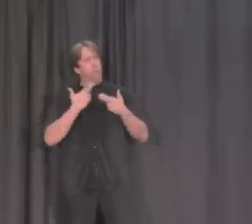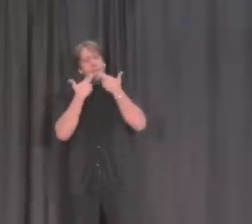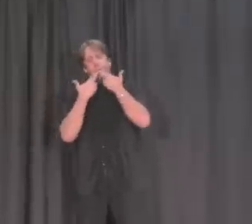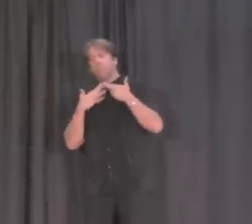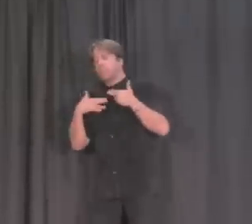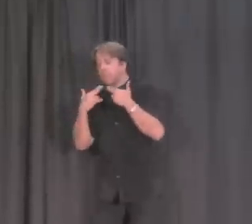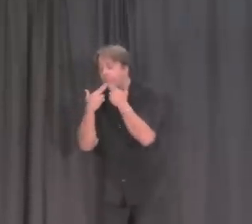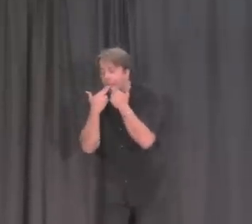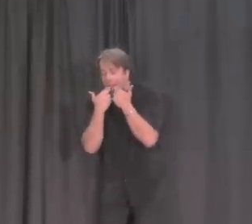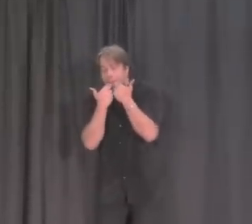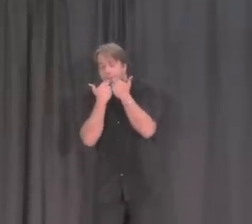practicing my whistling.